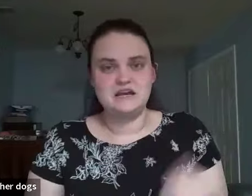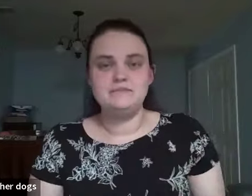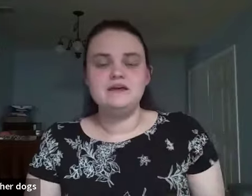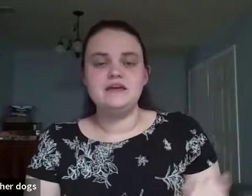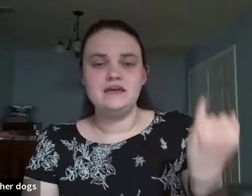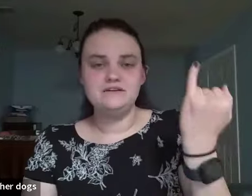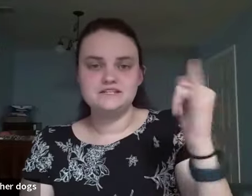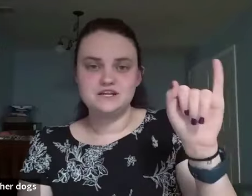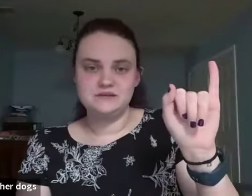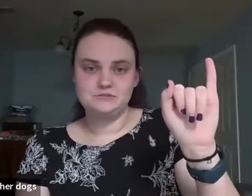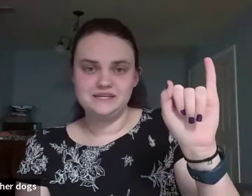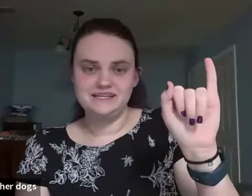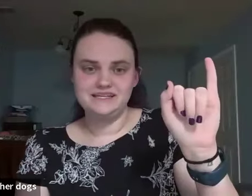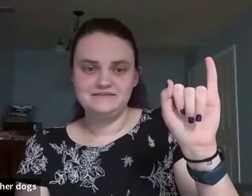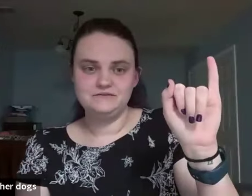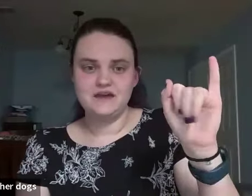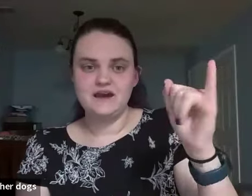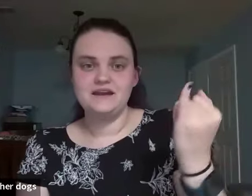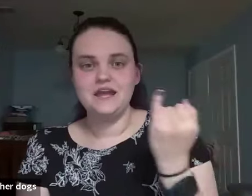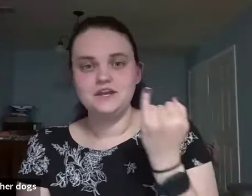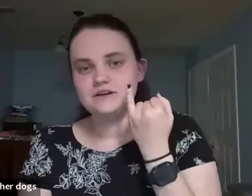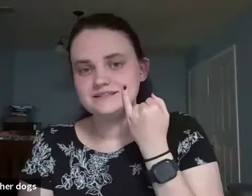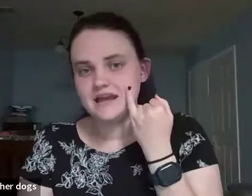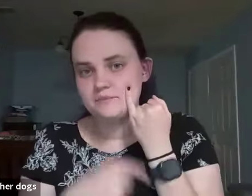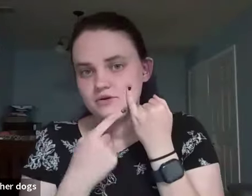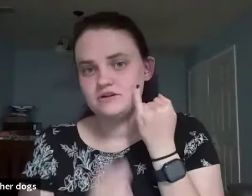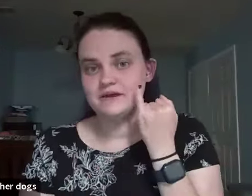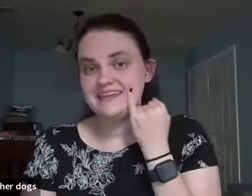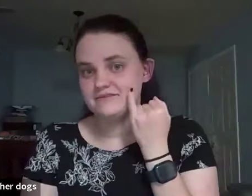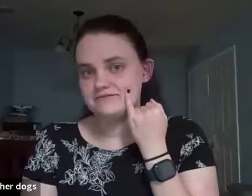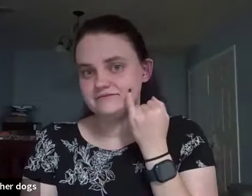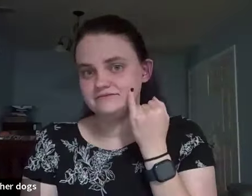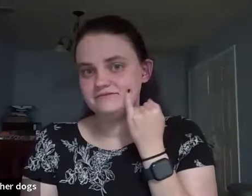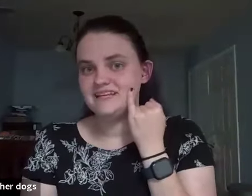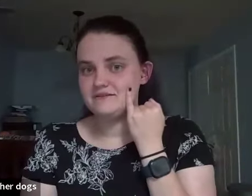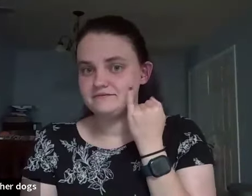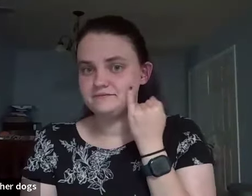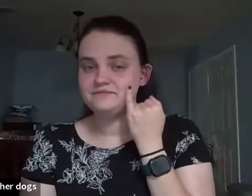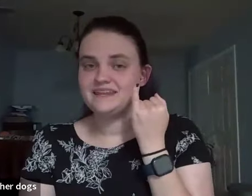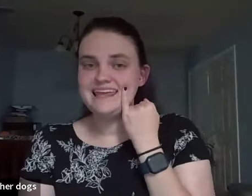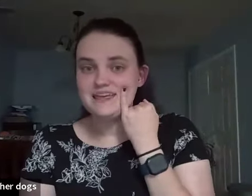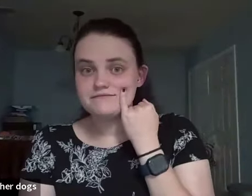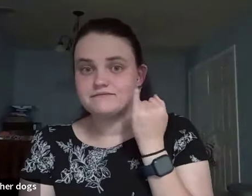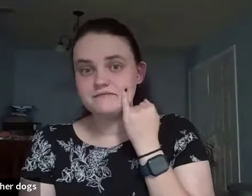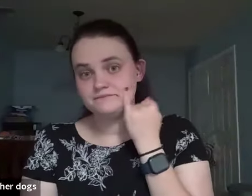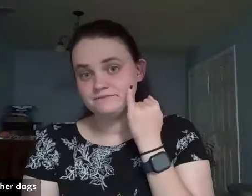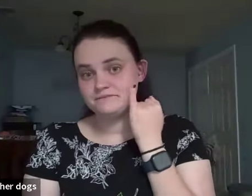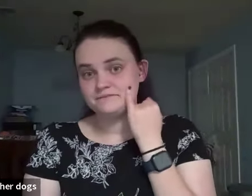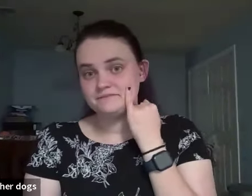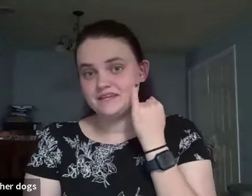time. If is going to be your pinky for the eye, and you're going to tap the corner of your mouth. If, if,